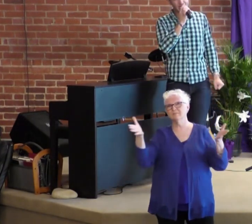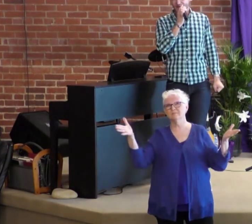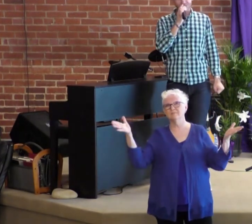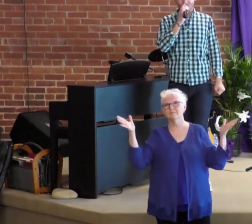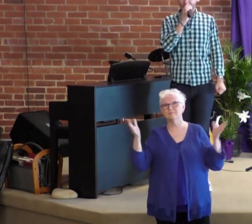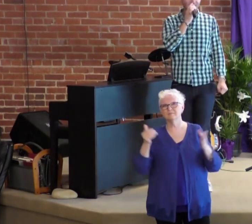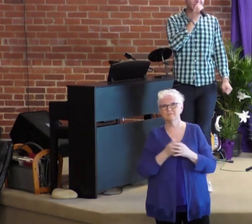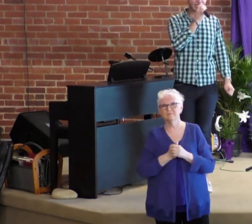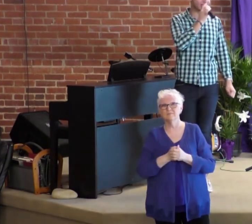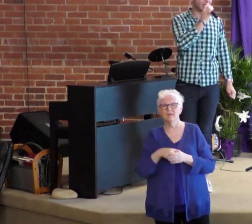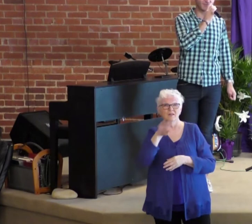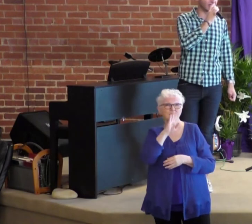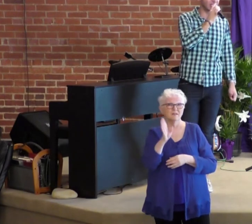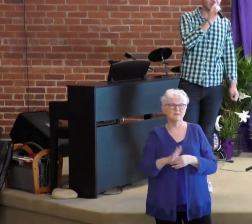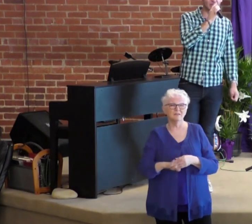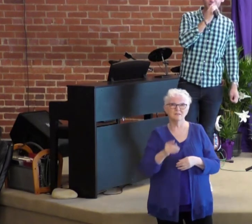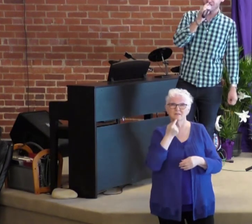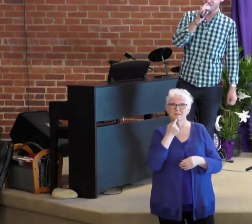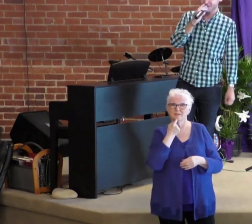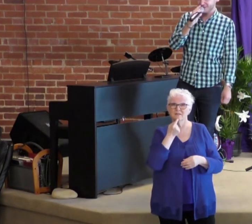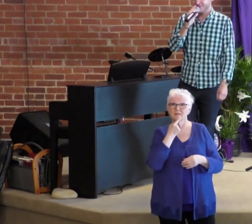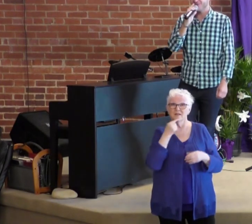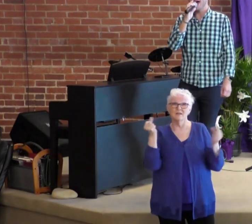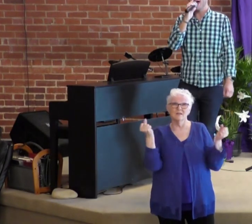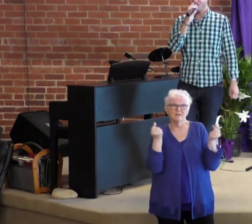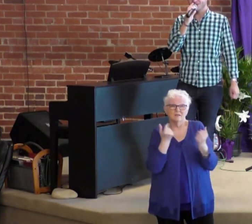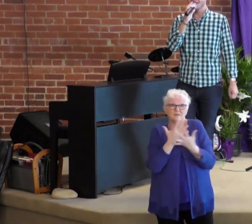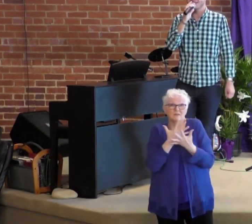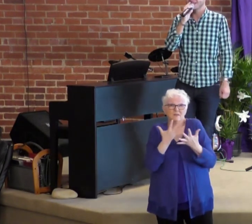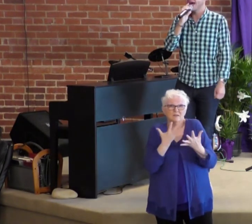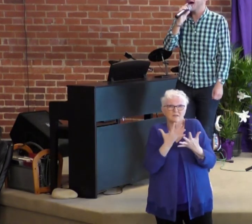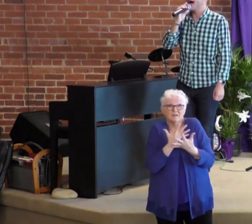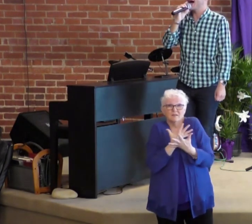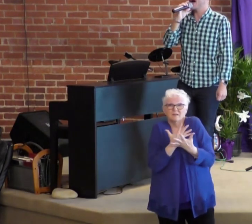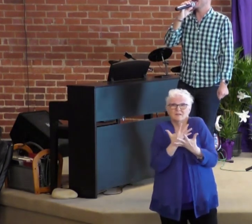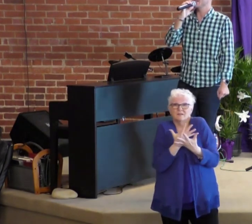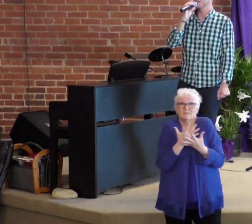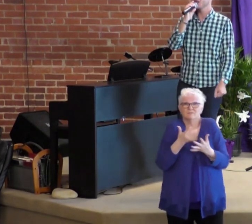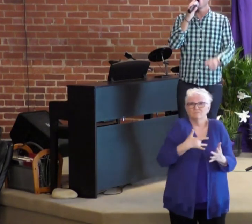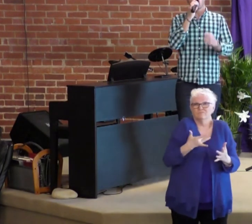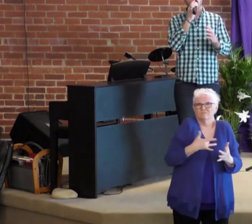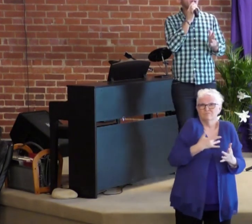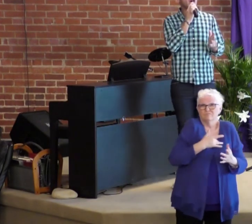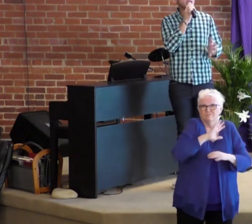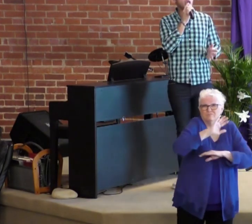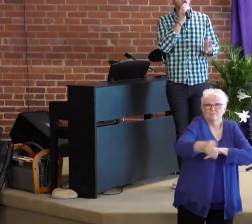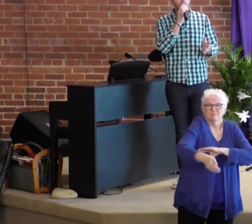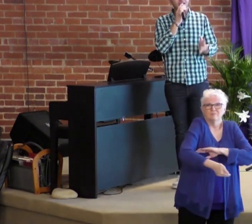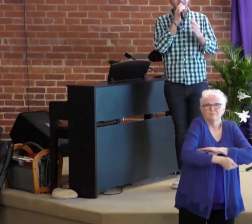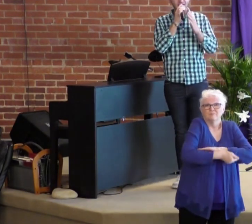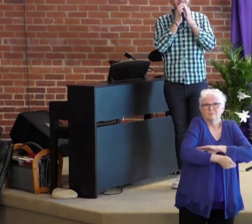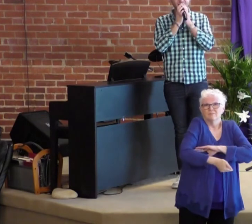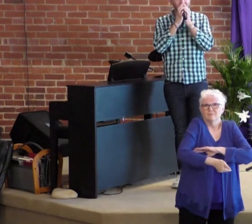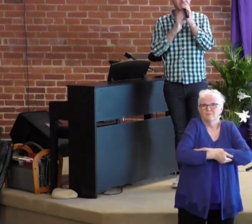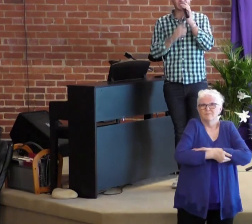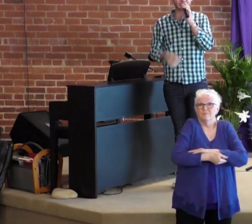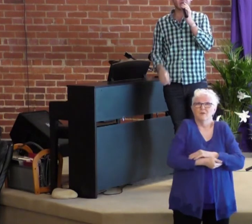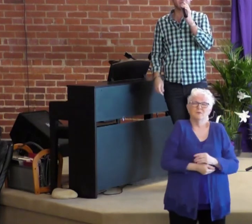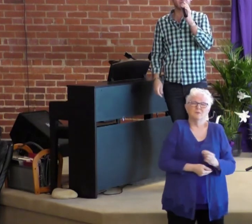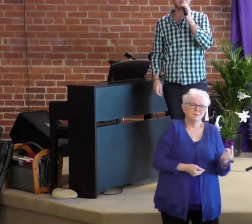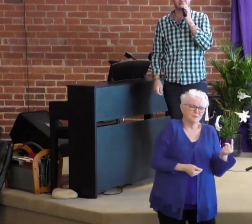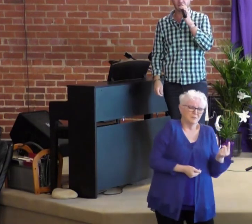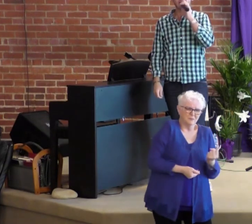home. I never said that fear wouldn't find you in the night, or that loneliness